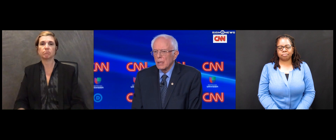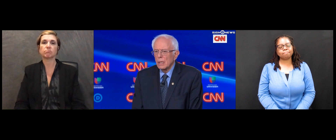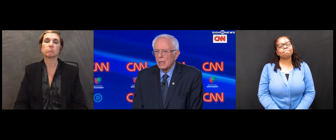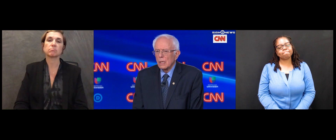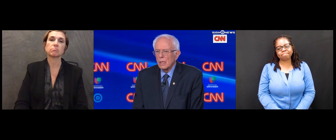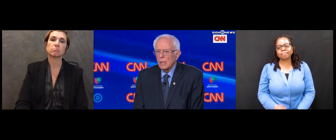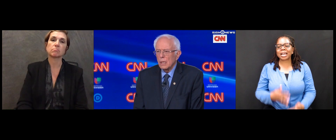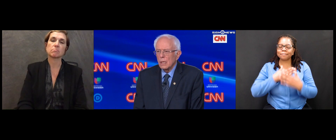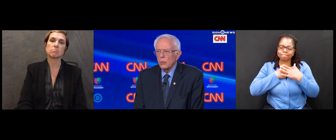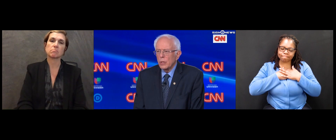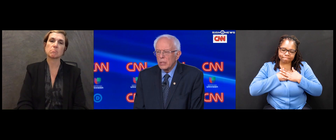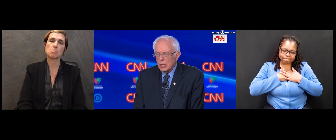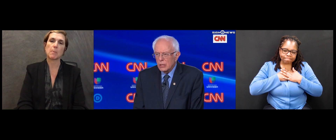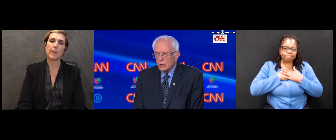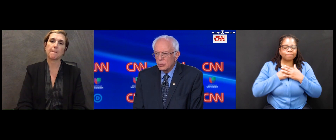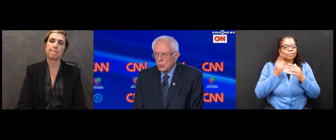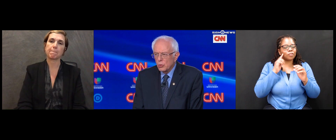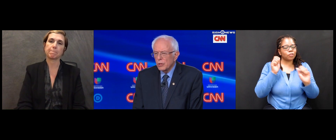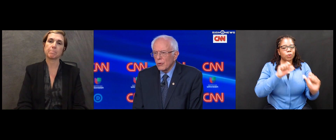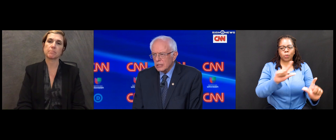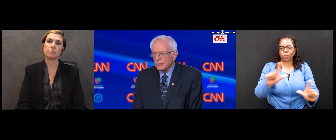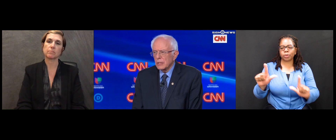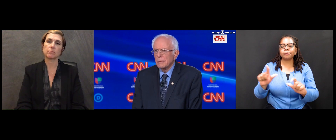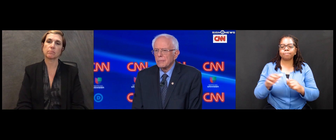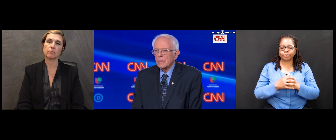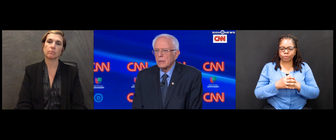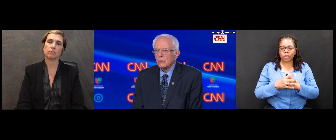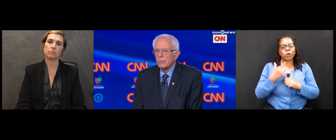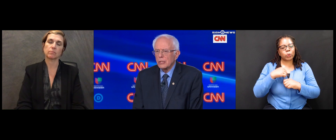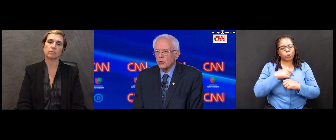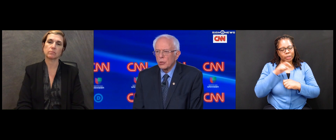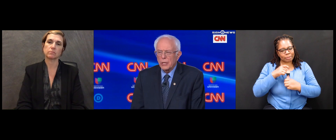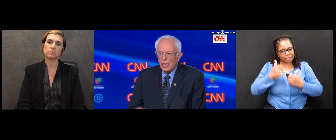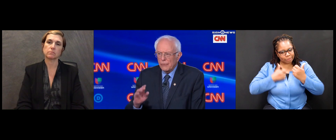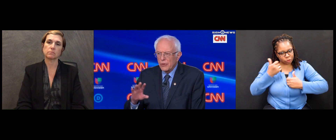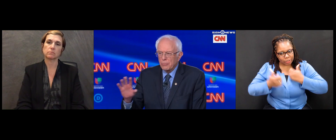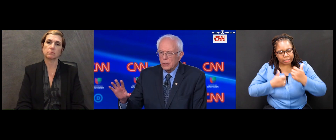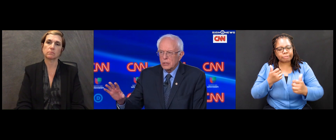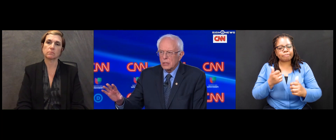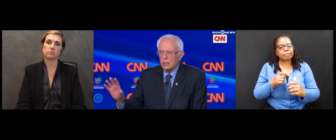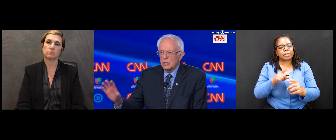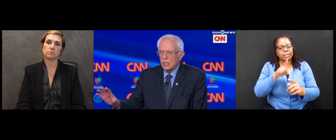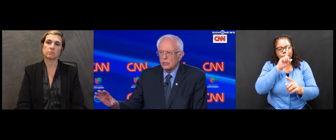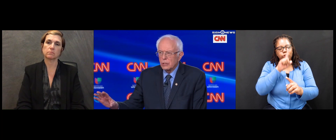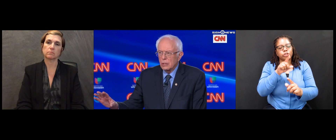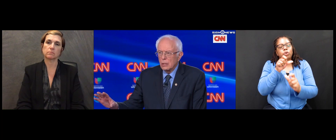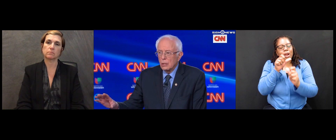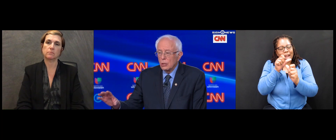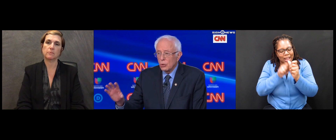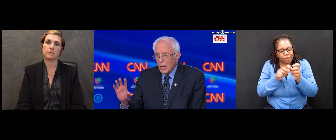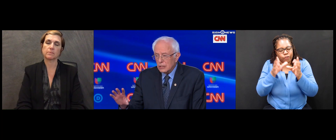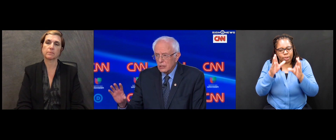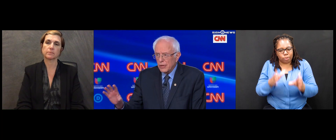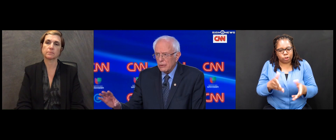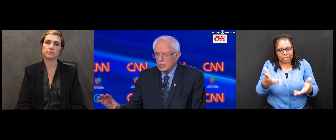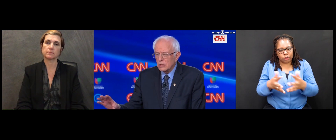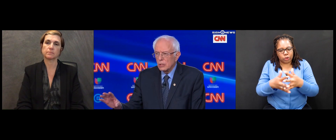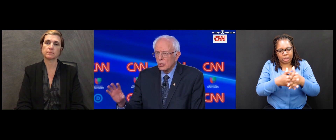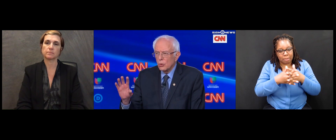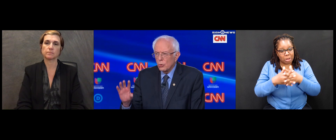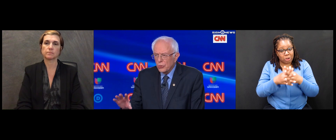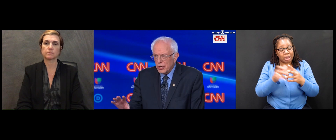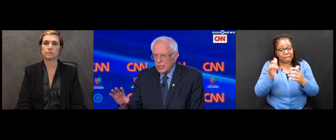everyone. We need to move aggressively to make sure that every person in this country who has the